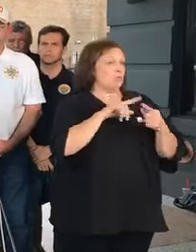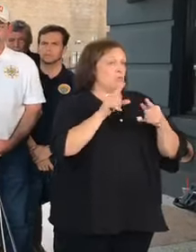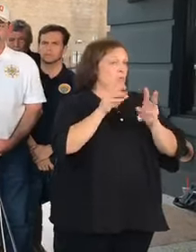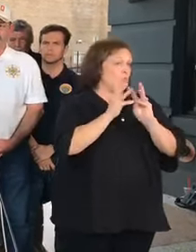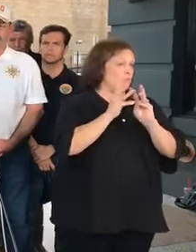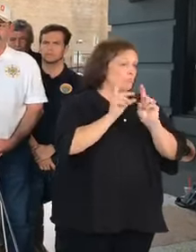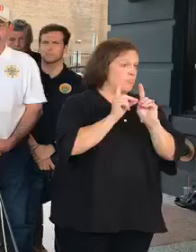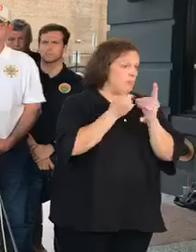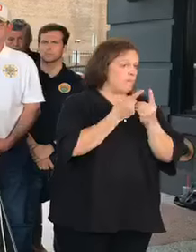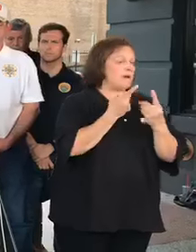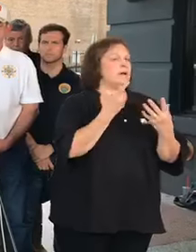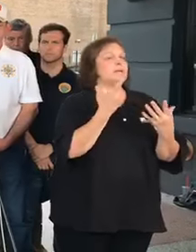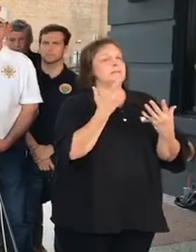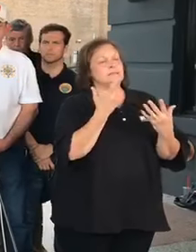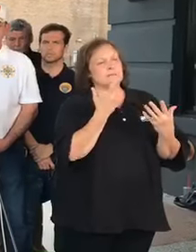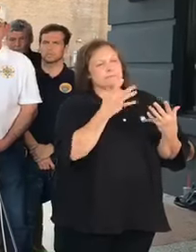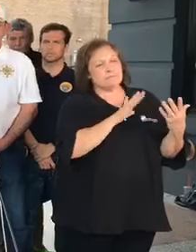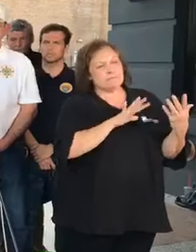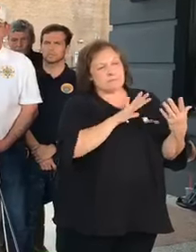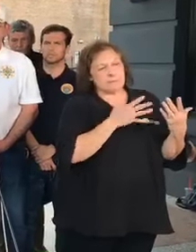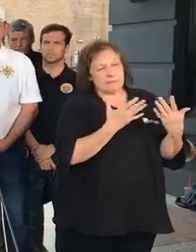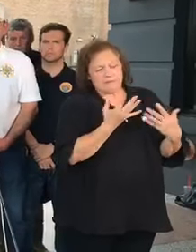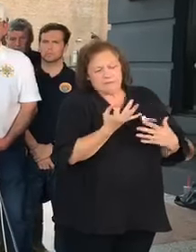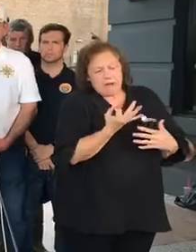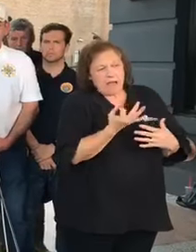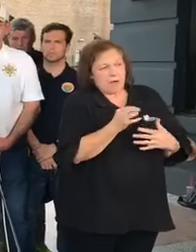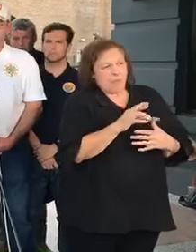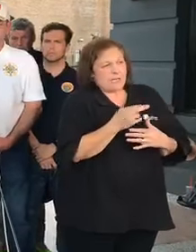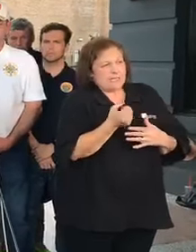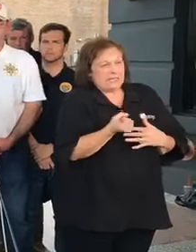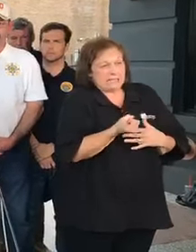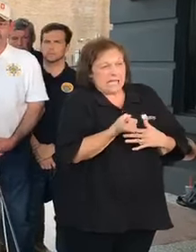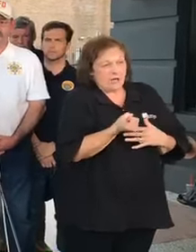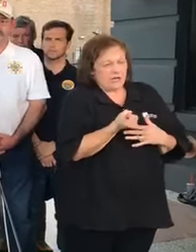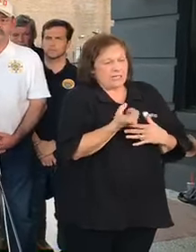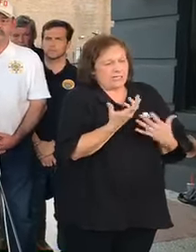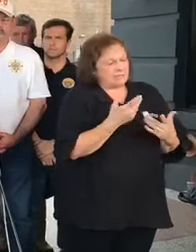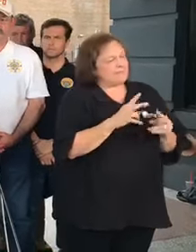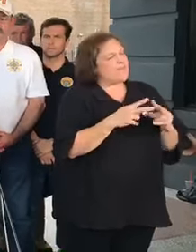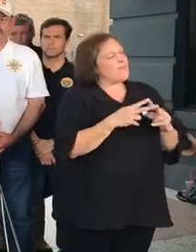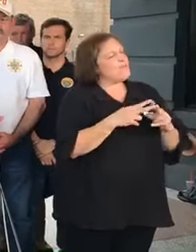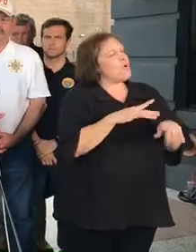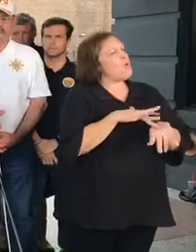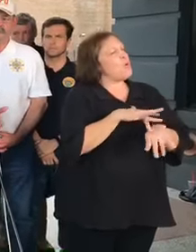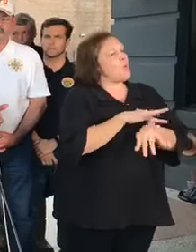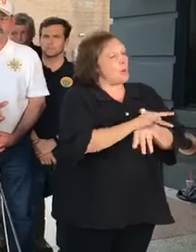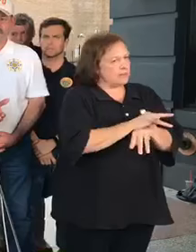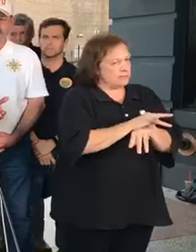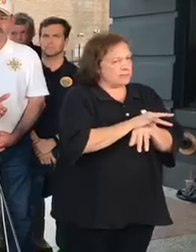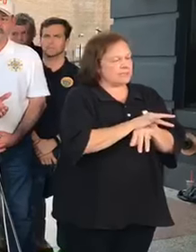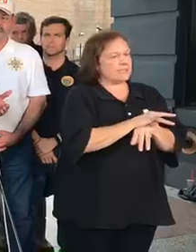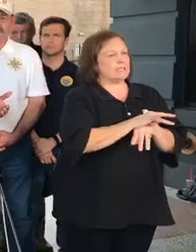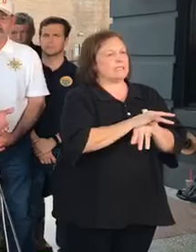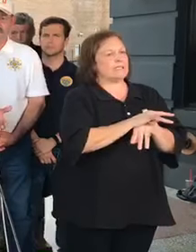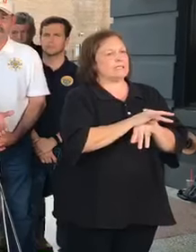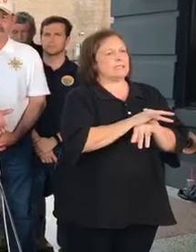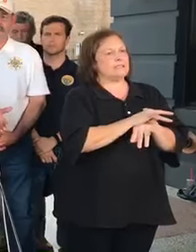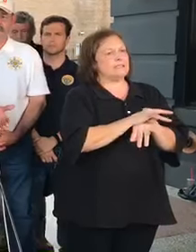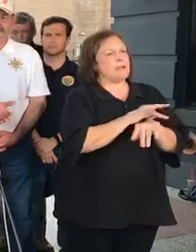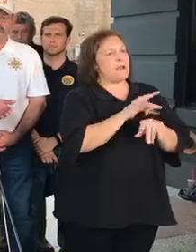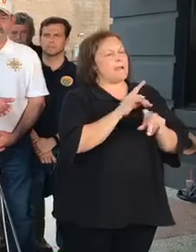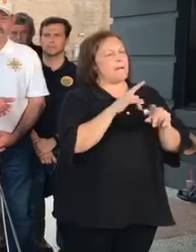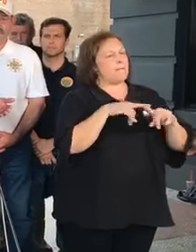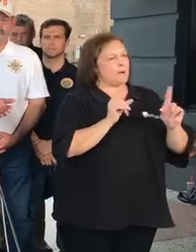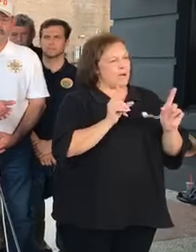here. Looking at a timeline of about Friday to Saturday. It's very early, but just